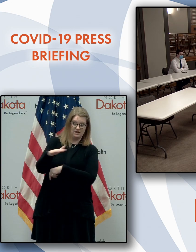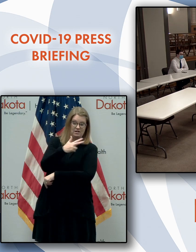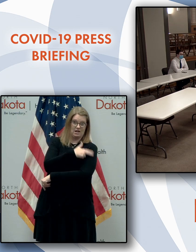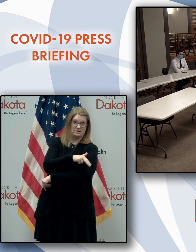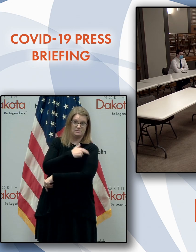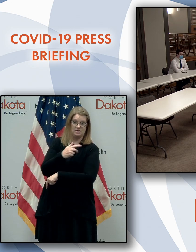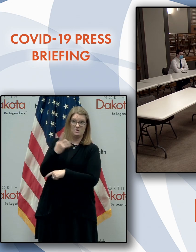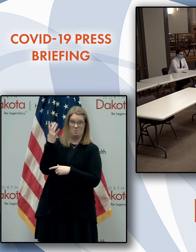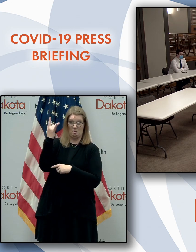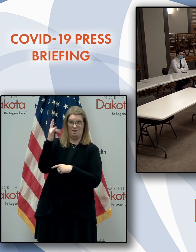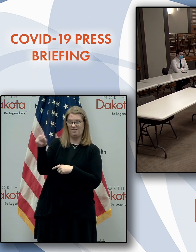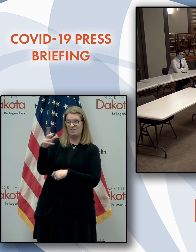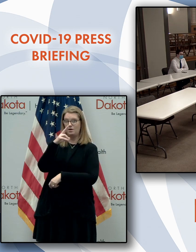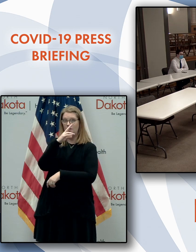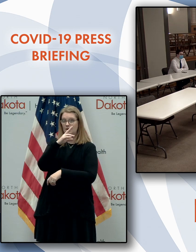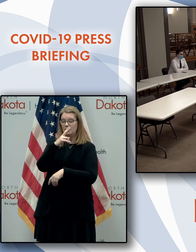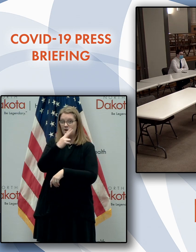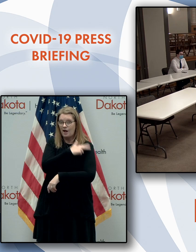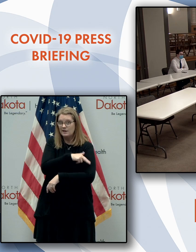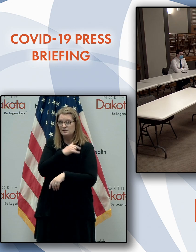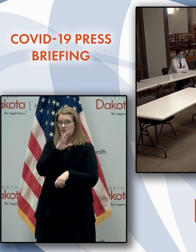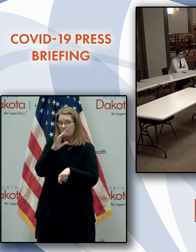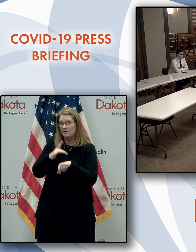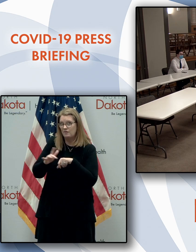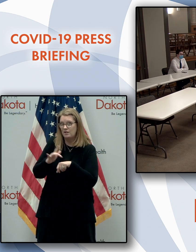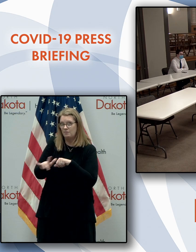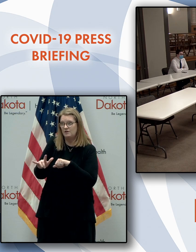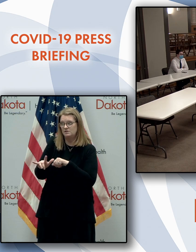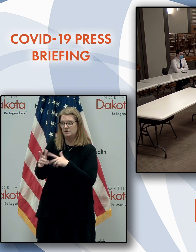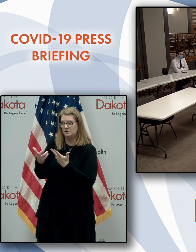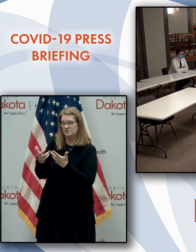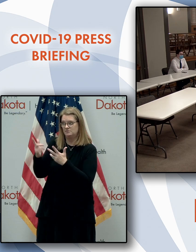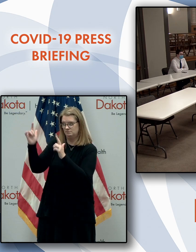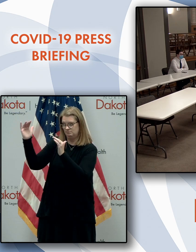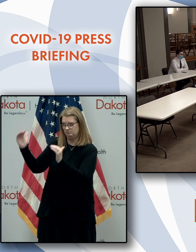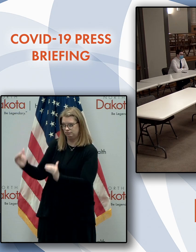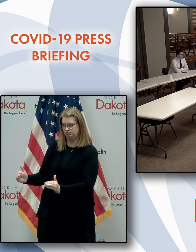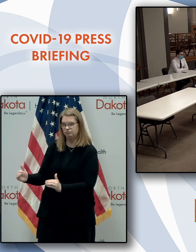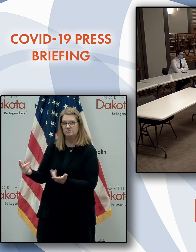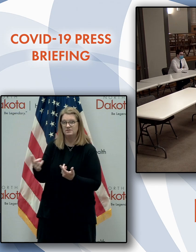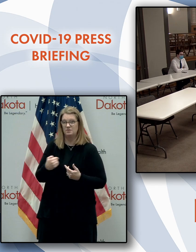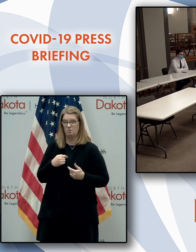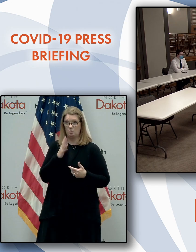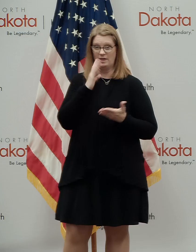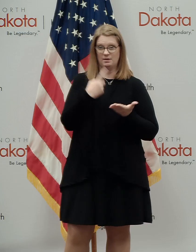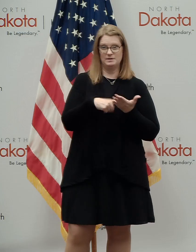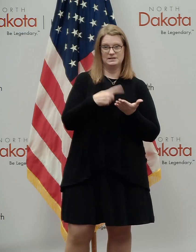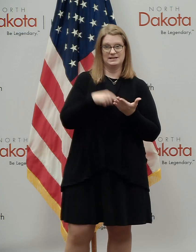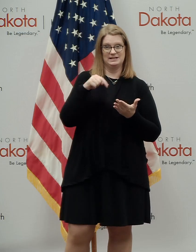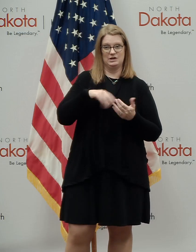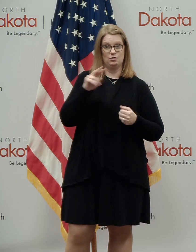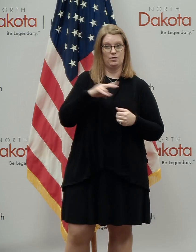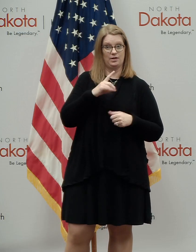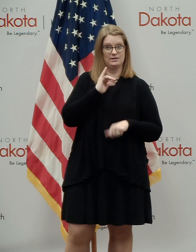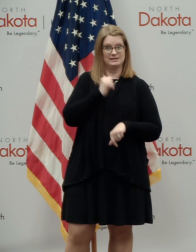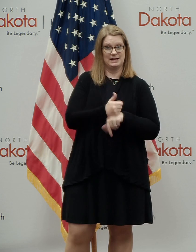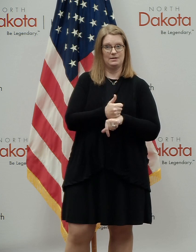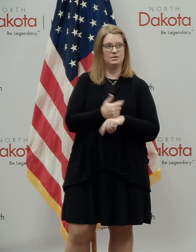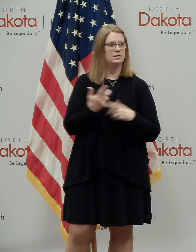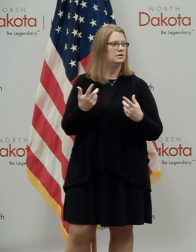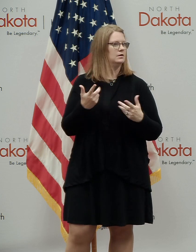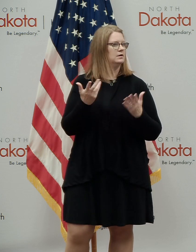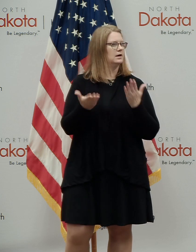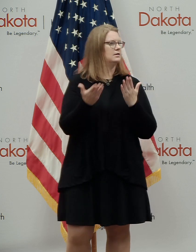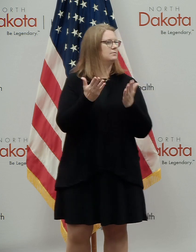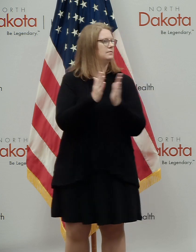high hospital capacity. Are we at all getting to that point in North Dakota? Has there been any talk about doing that again? I would